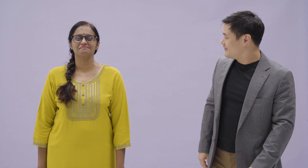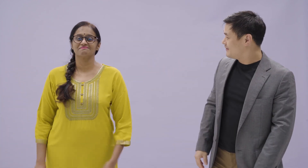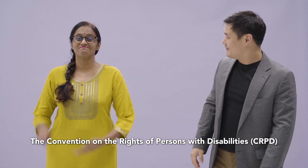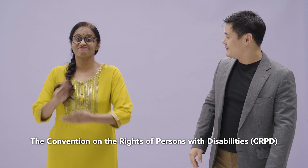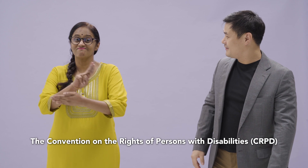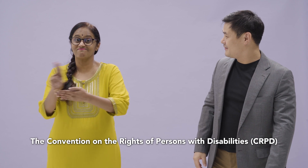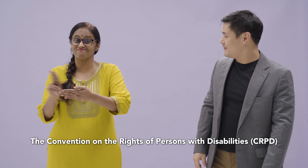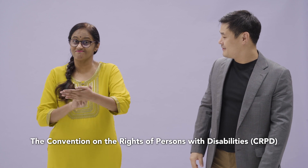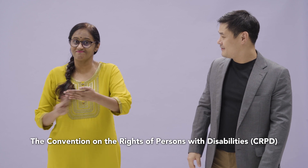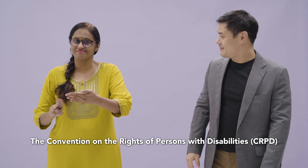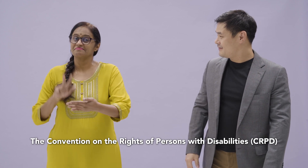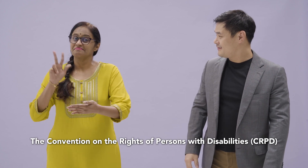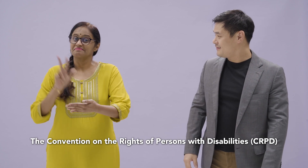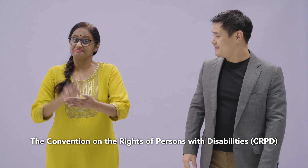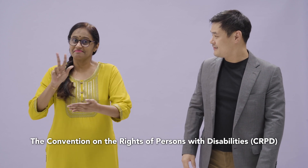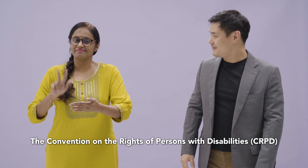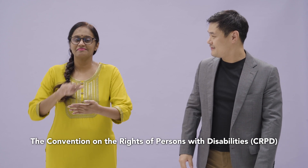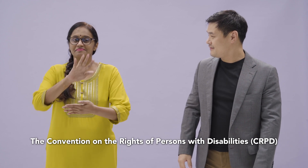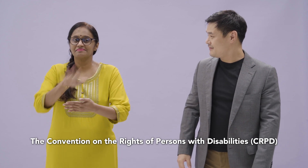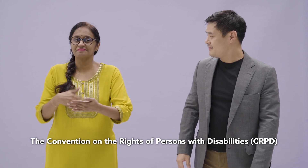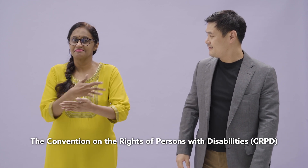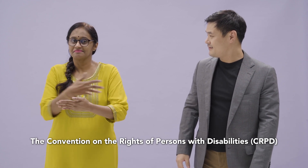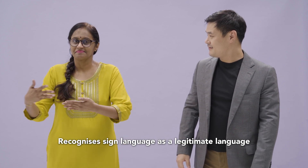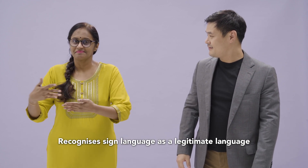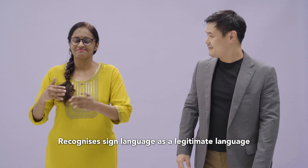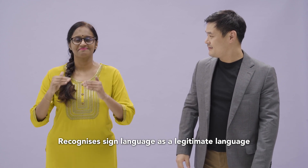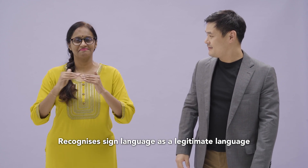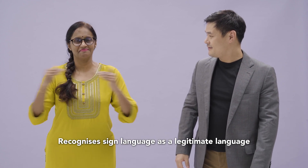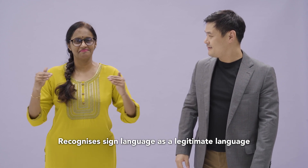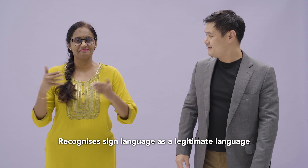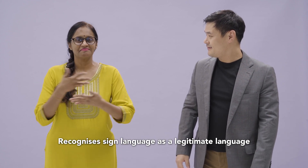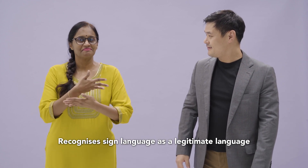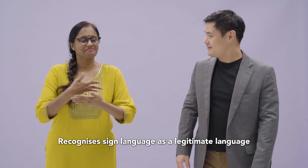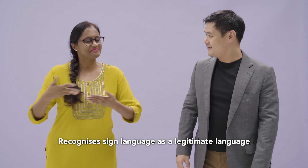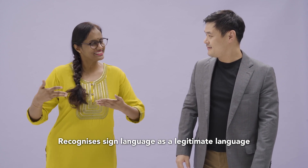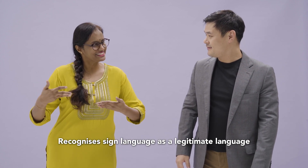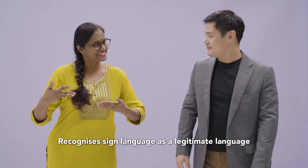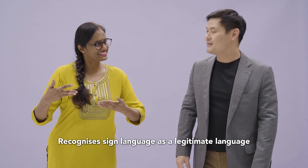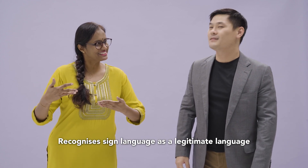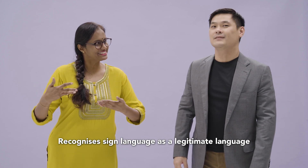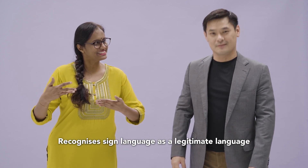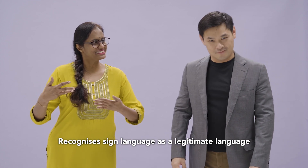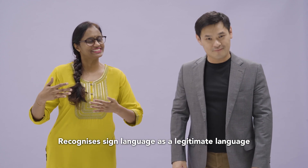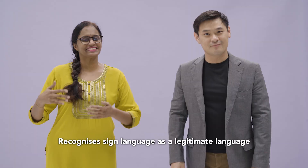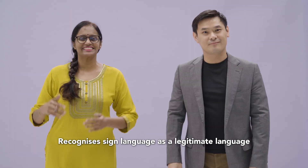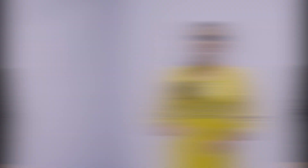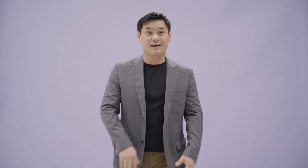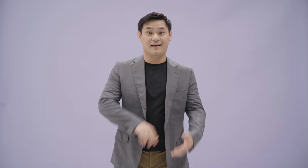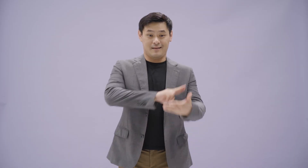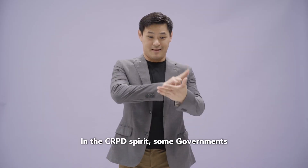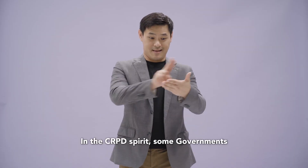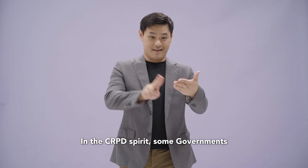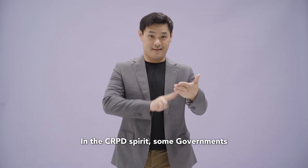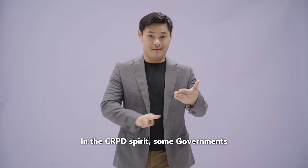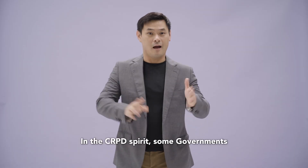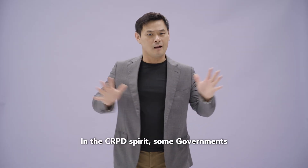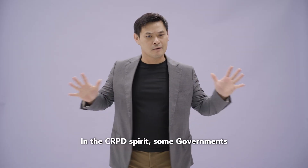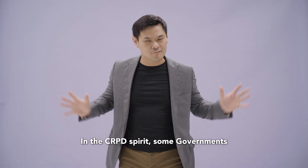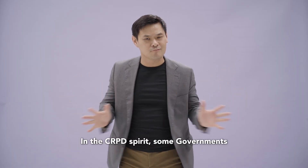The Convention on the Rights of Persons with Disabilities recognizes sign language as a legitimate language. In the CRPD